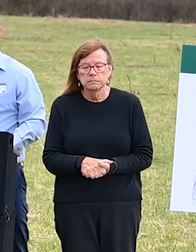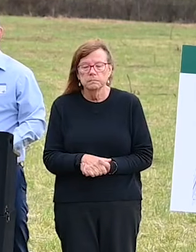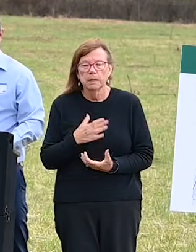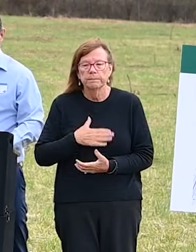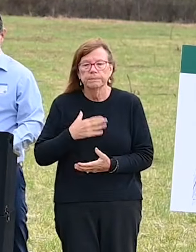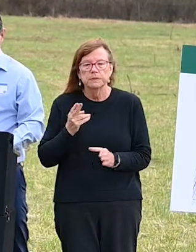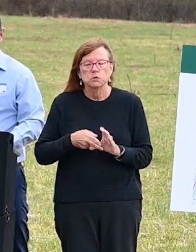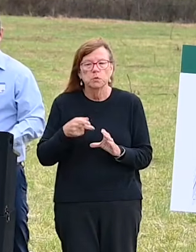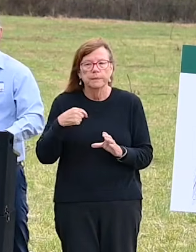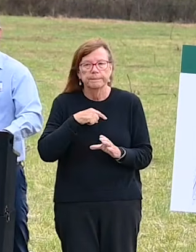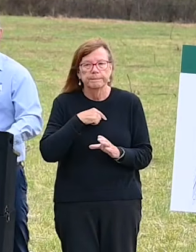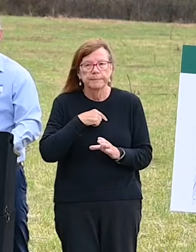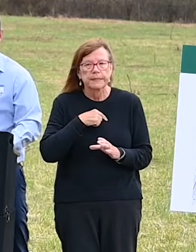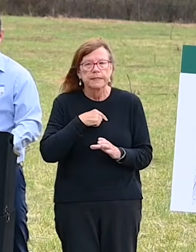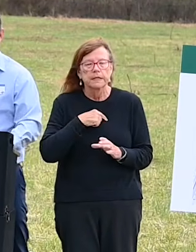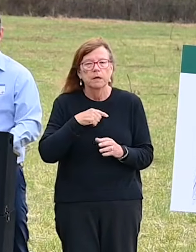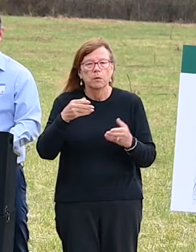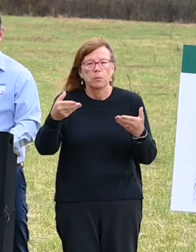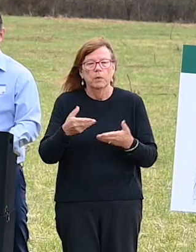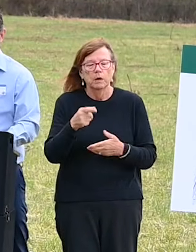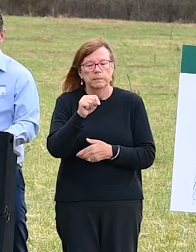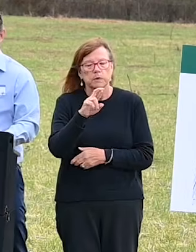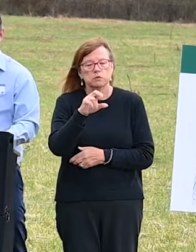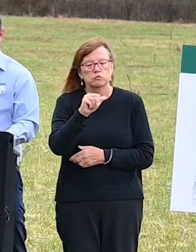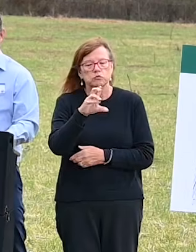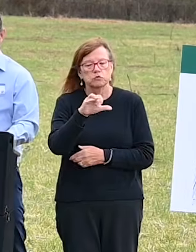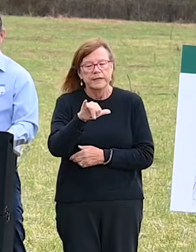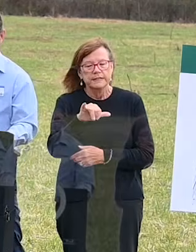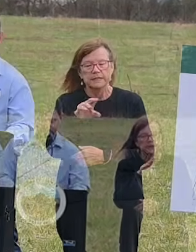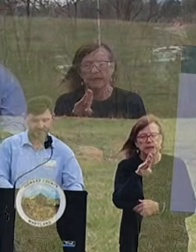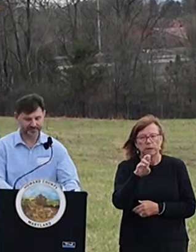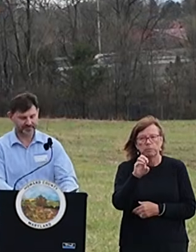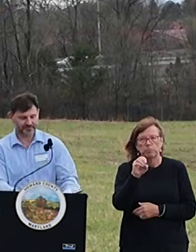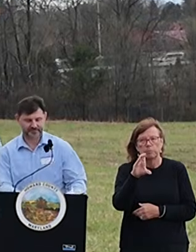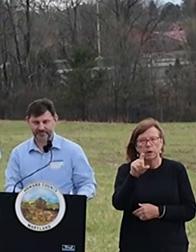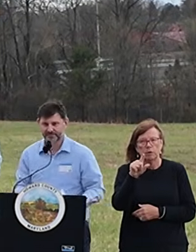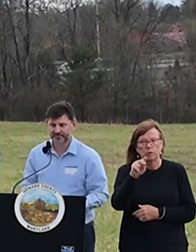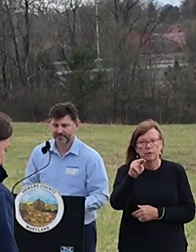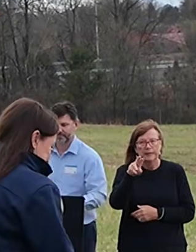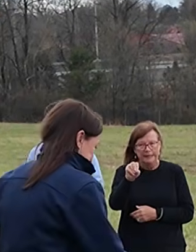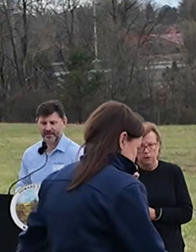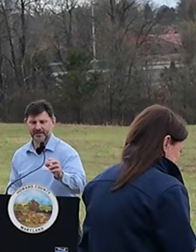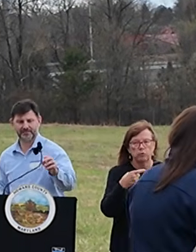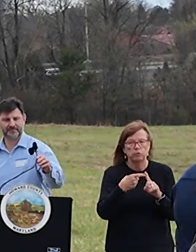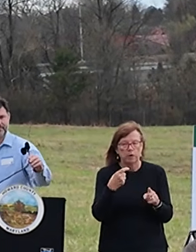Please join me in welcoming Tracy Broccolino from the Community Action Council.